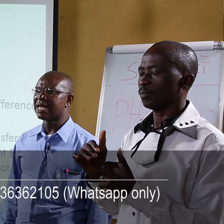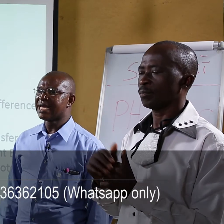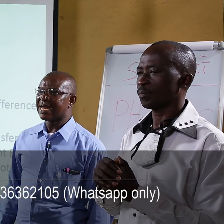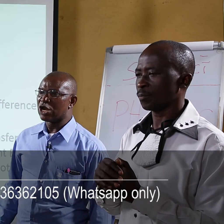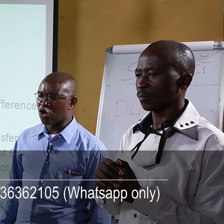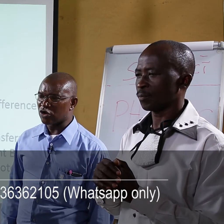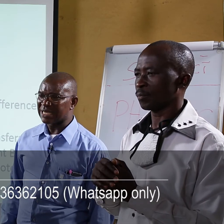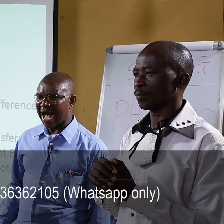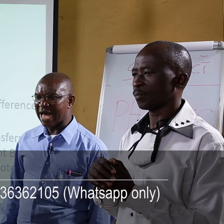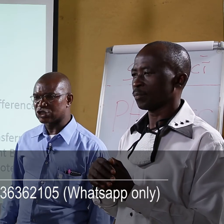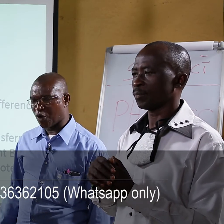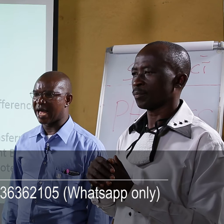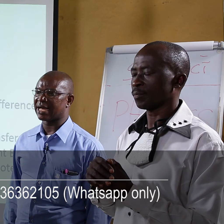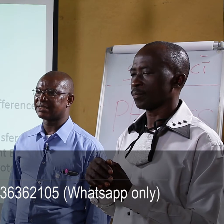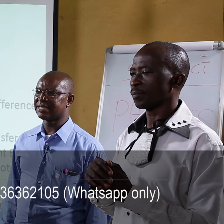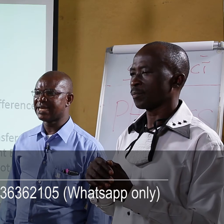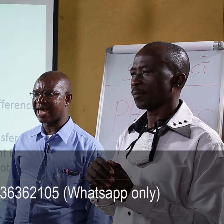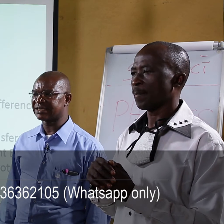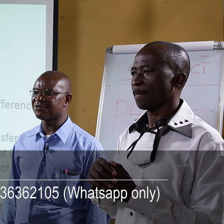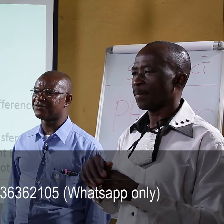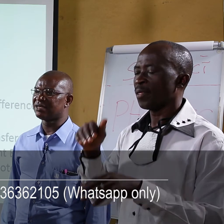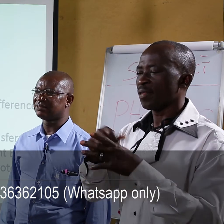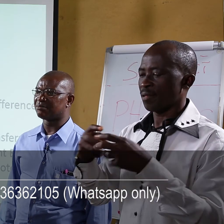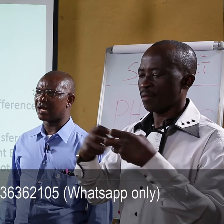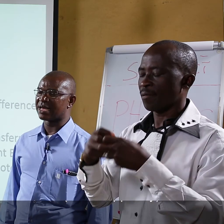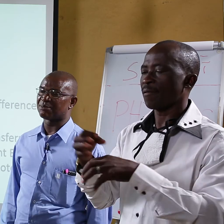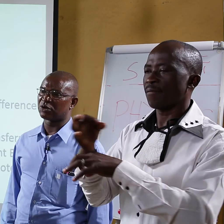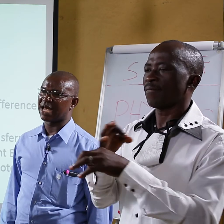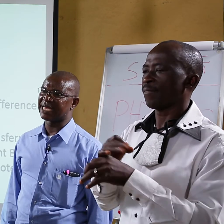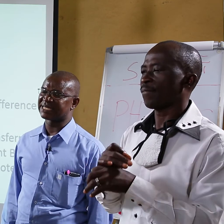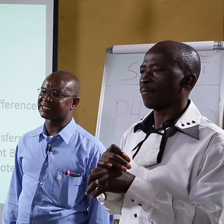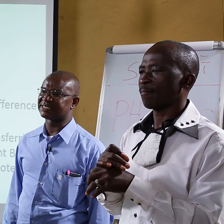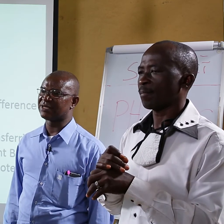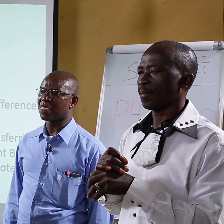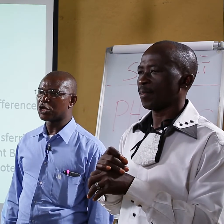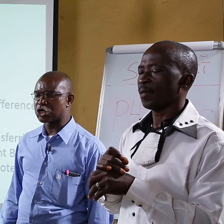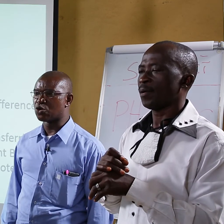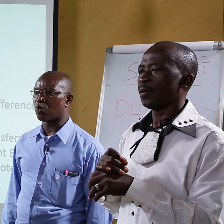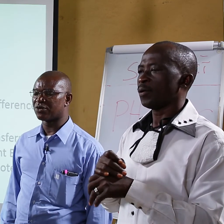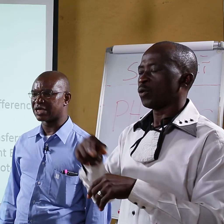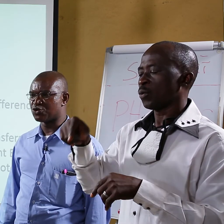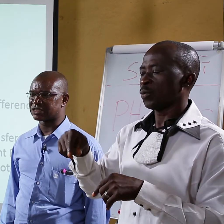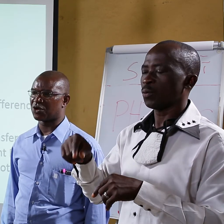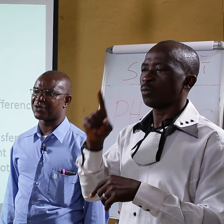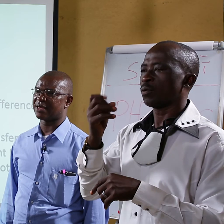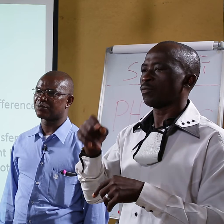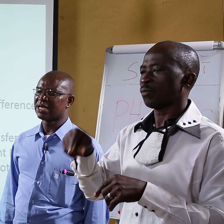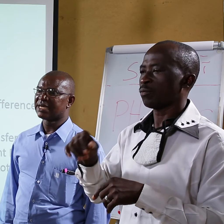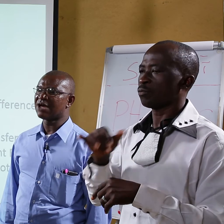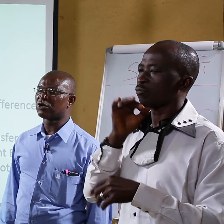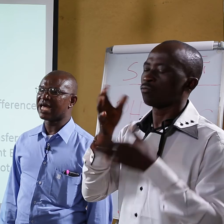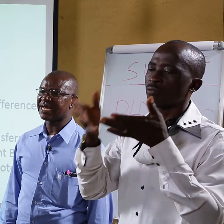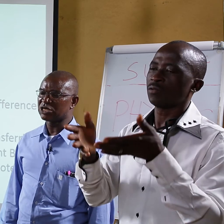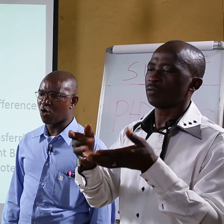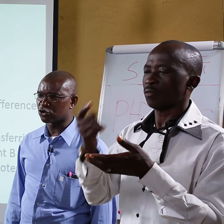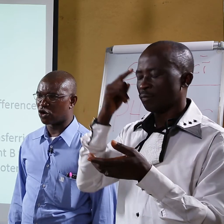epsilon naught R square. In electric field intensity, Q, one of the Q is not there.